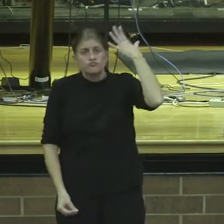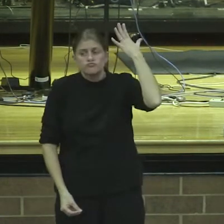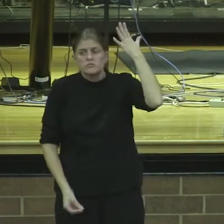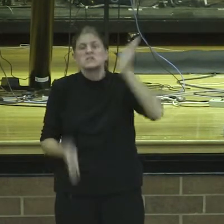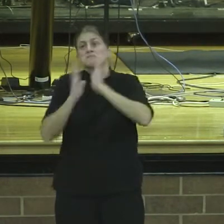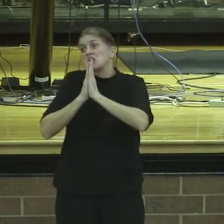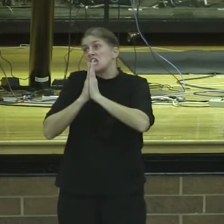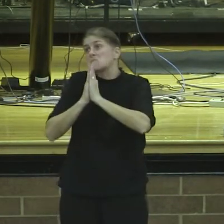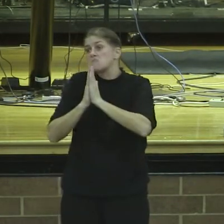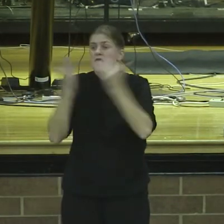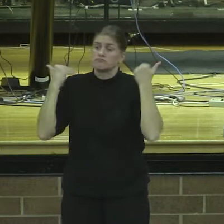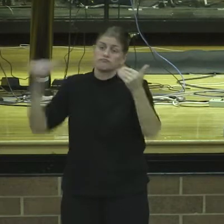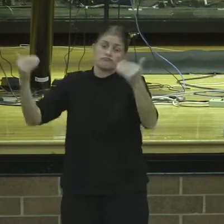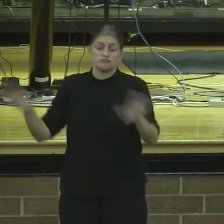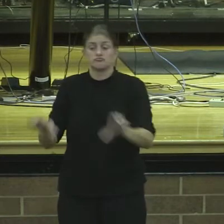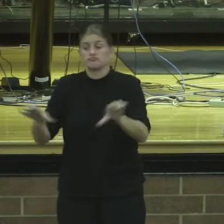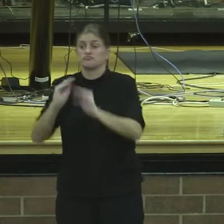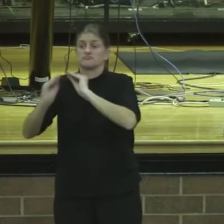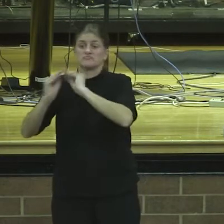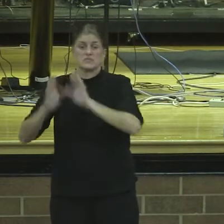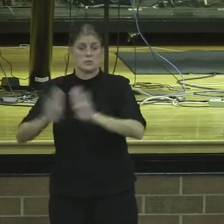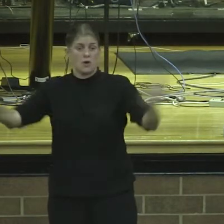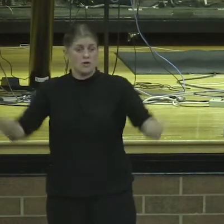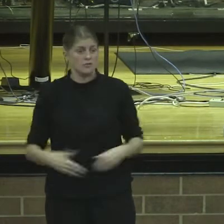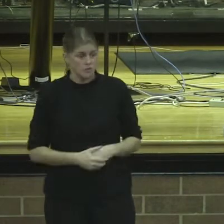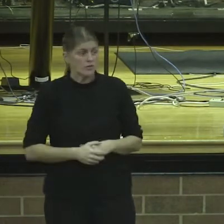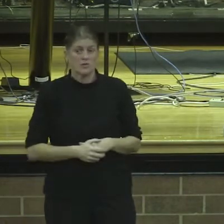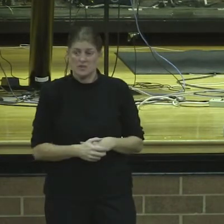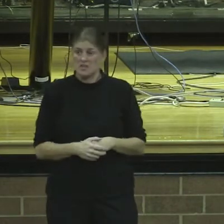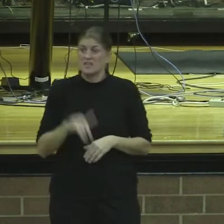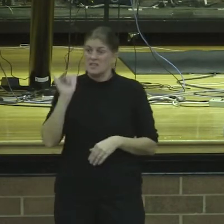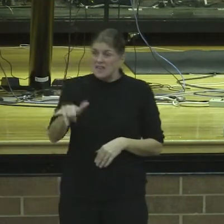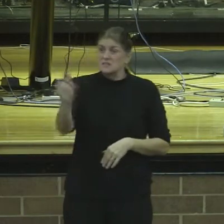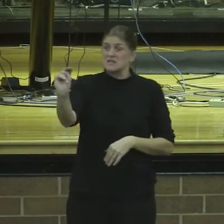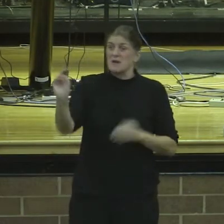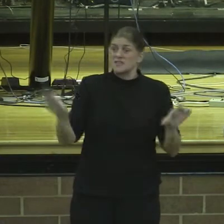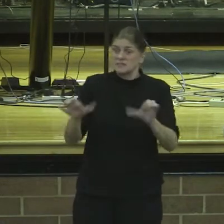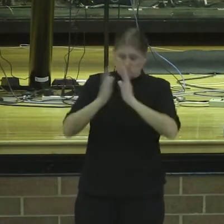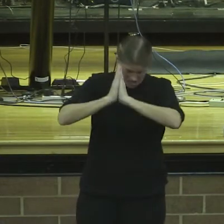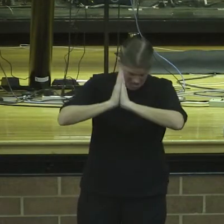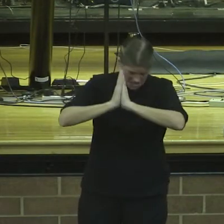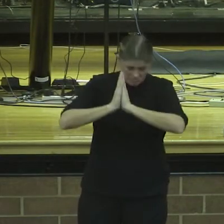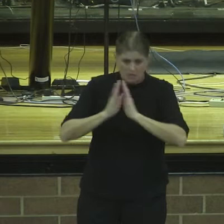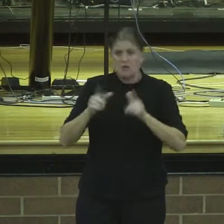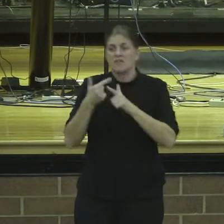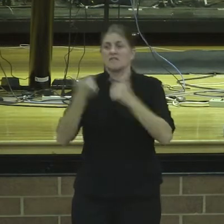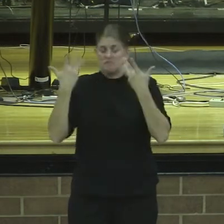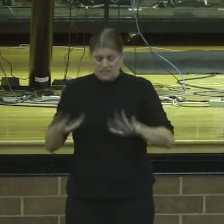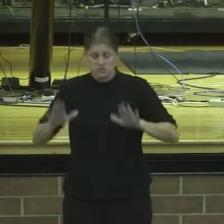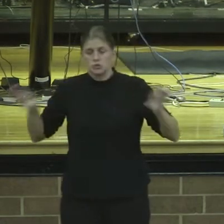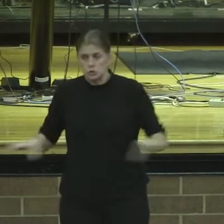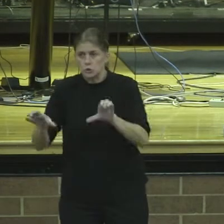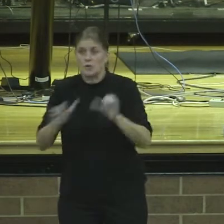he prays, and then he acts. That was Nehemiah's paradigm. That's what he did. He would pray, and then he would act. He